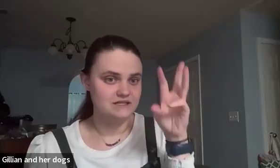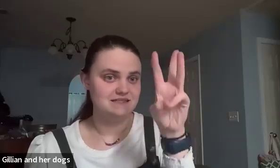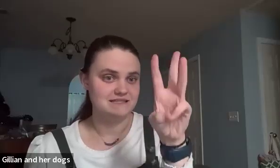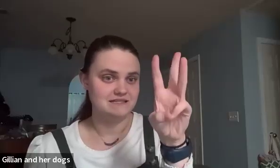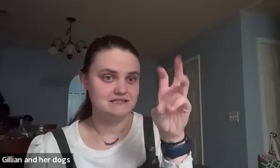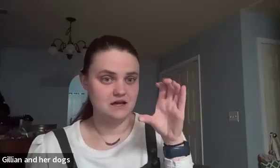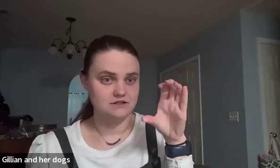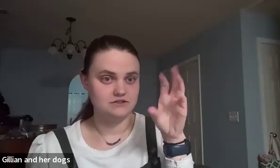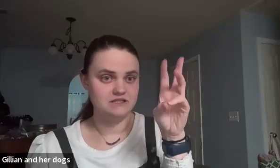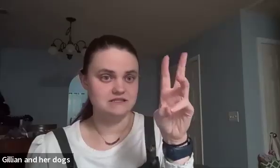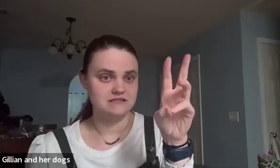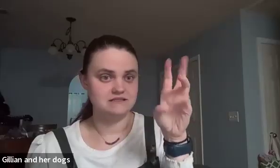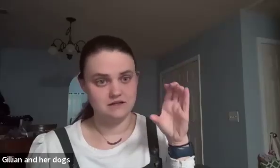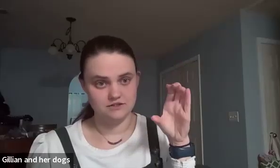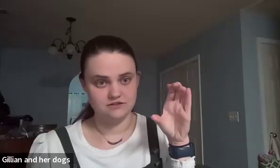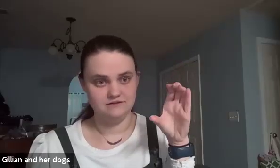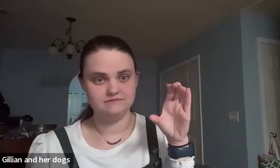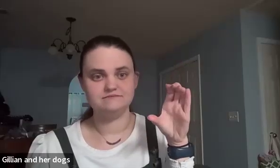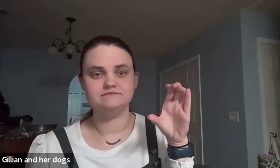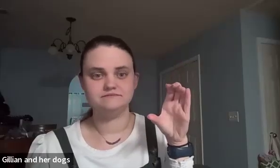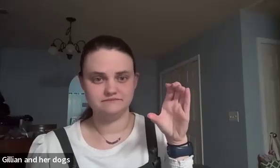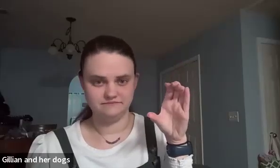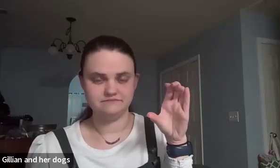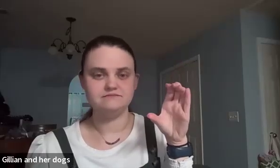600, 600, 600.